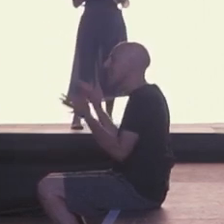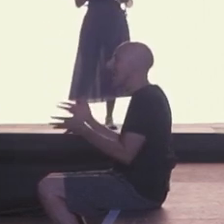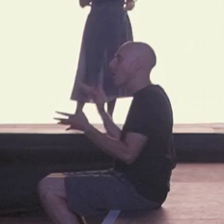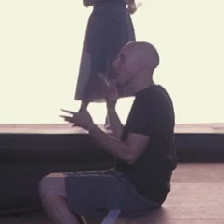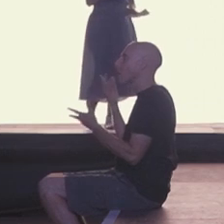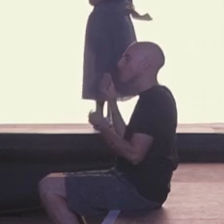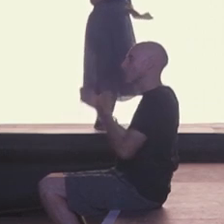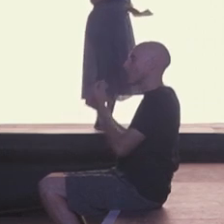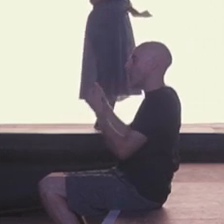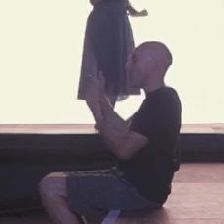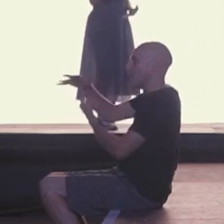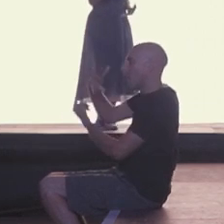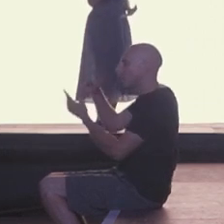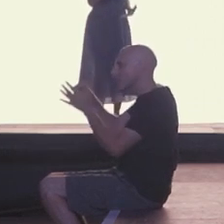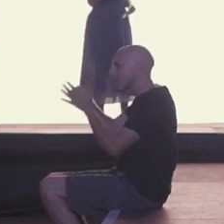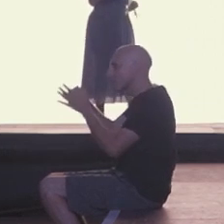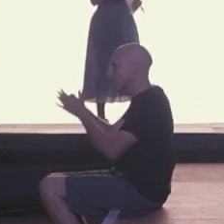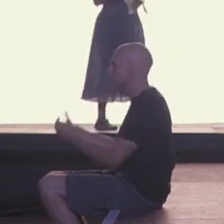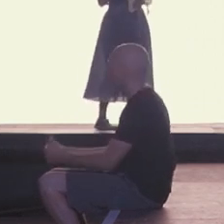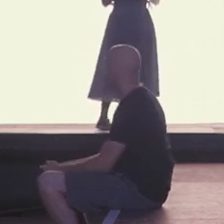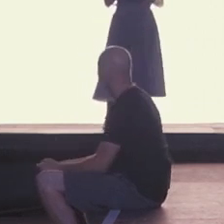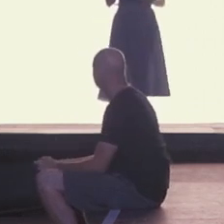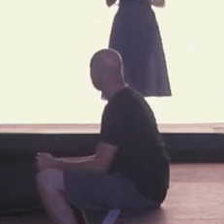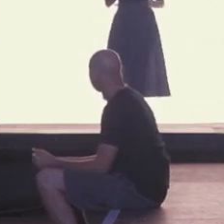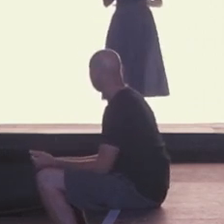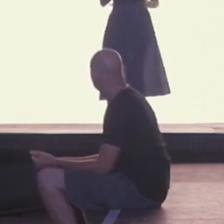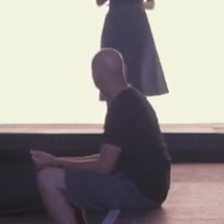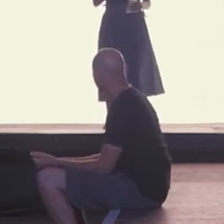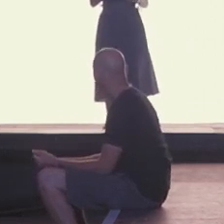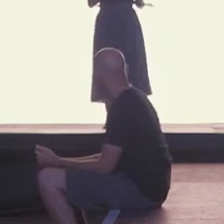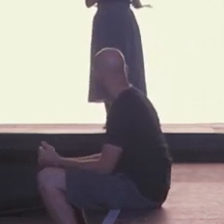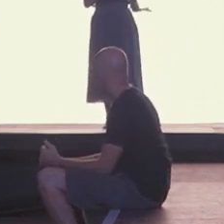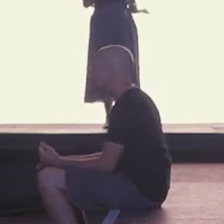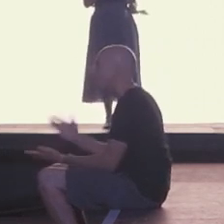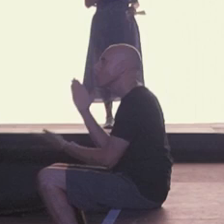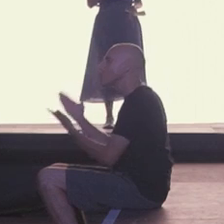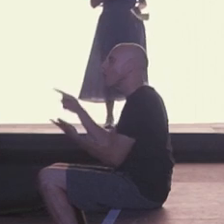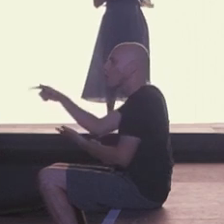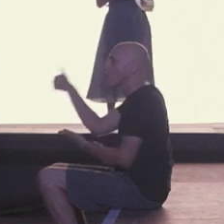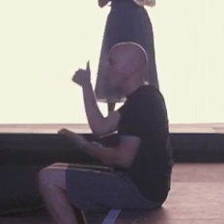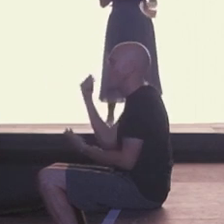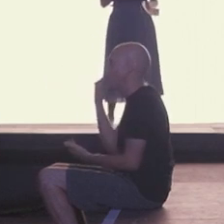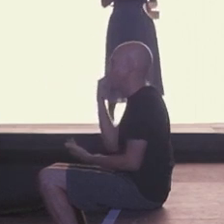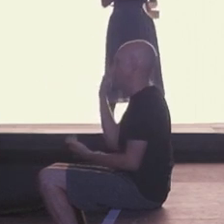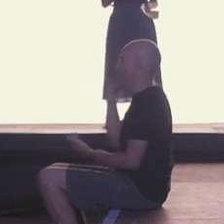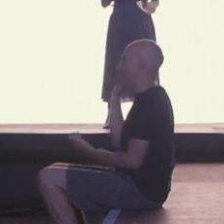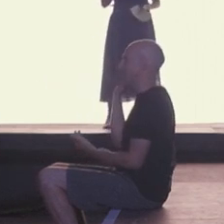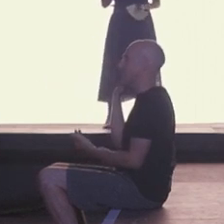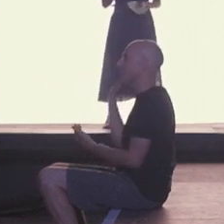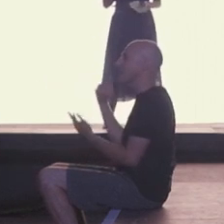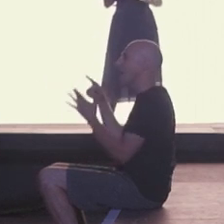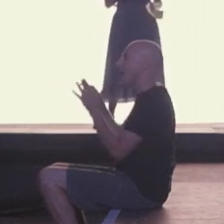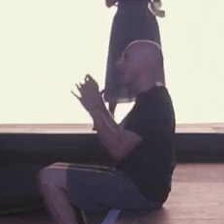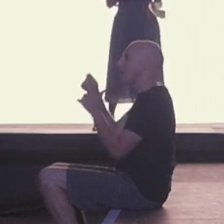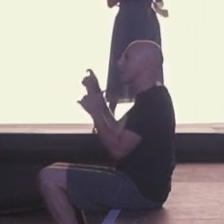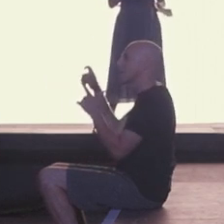this crazy world we live in right now. So I'm sure many of you will have seen or heard about the most recent IPCC report that came